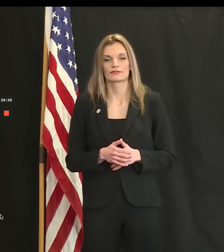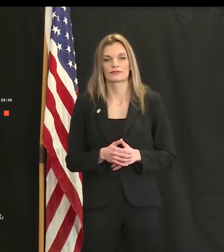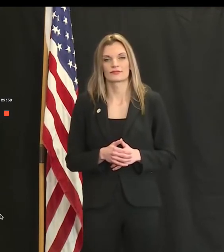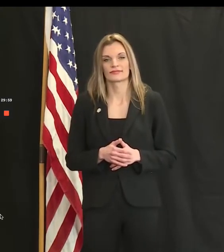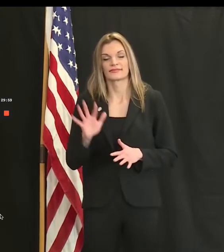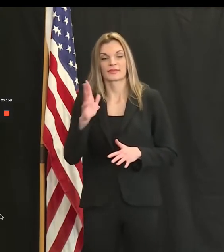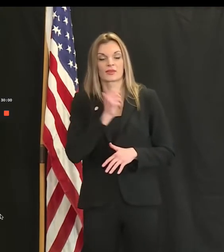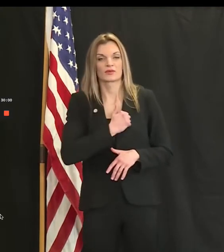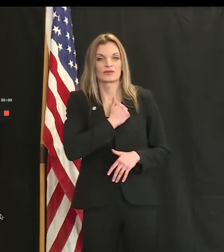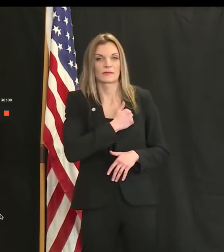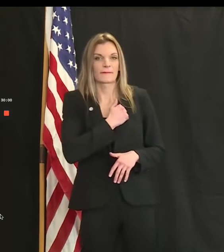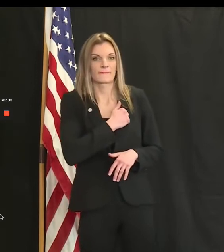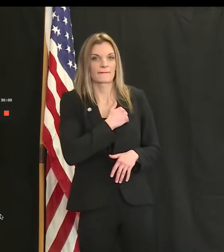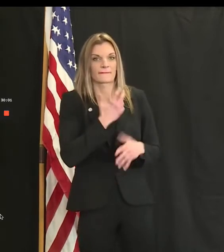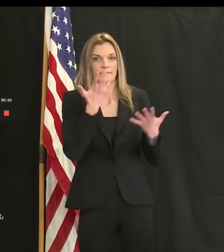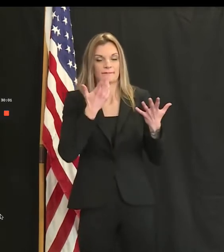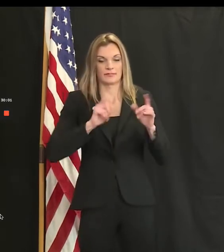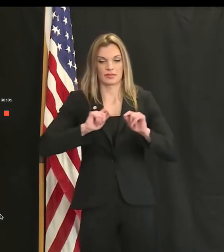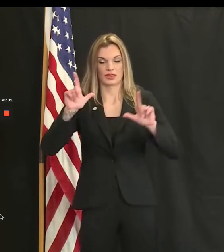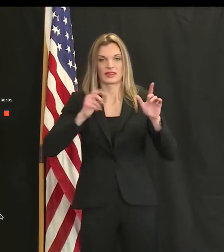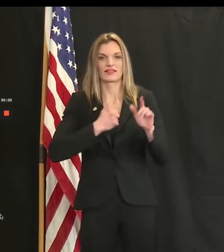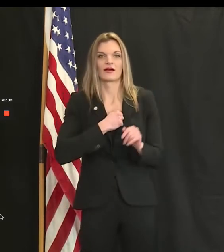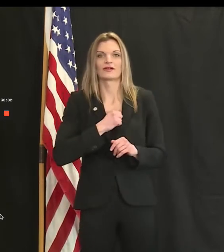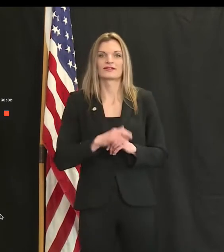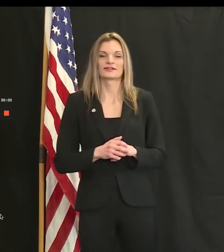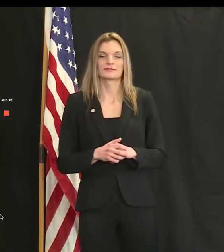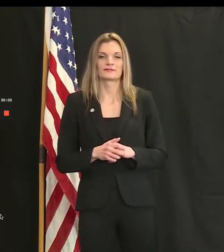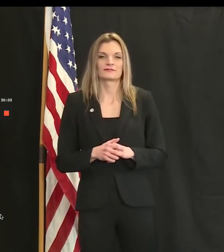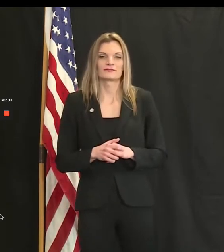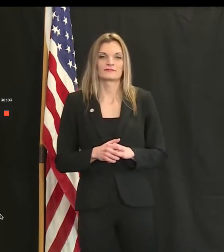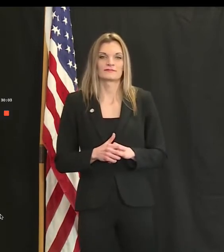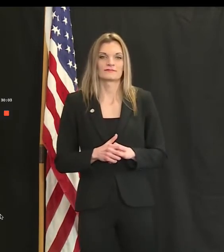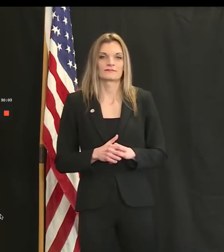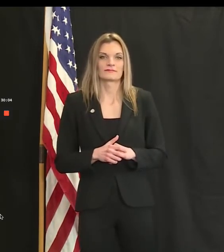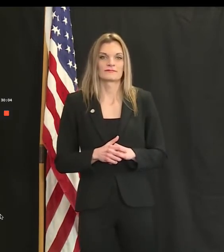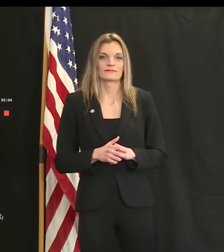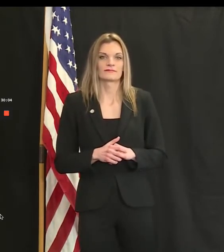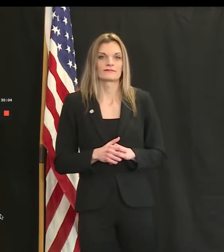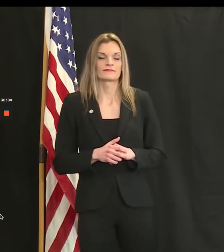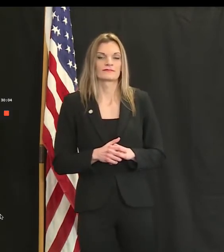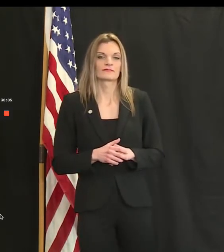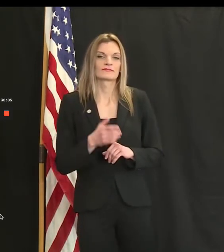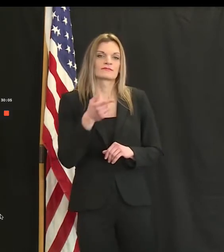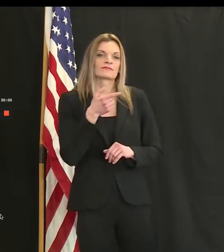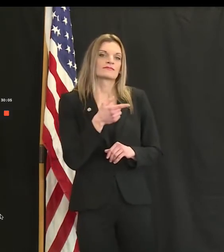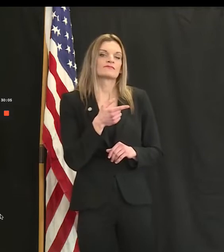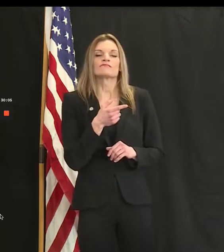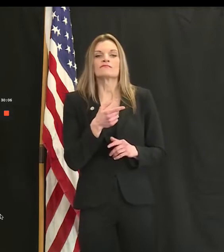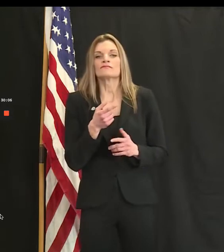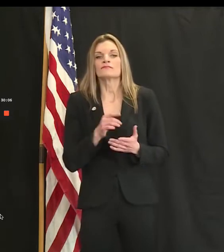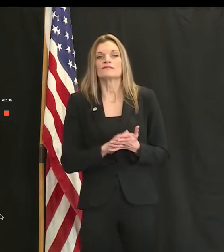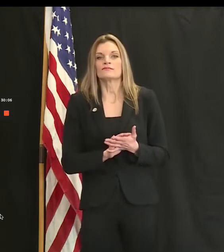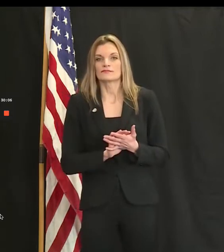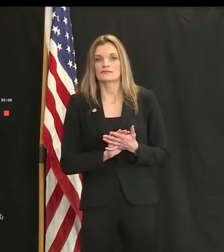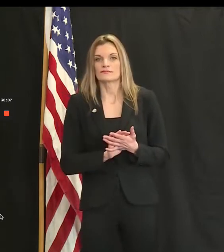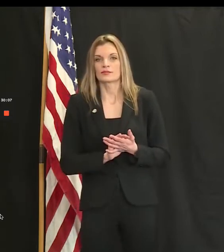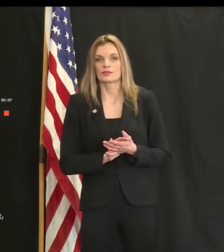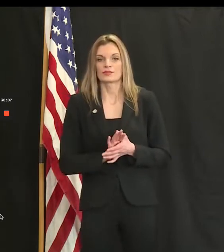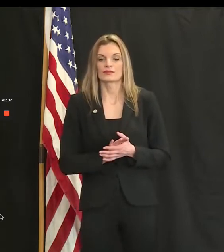Sorry about that. Meeting windows today. Yes, Solicitor General, in your comments you said that